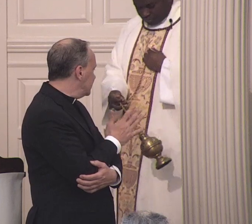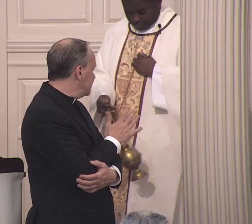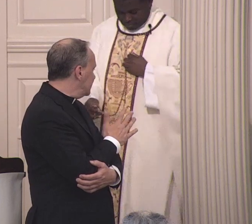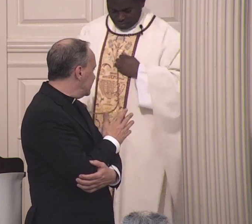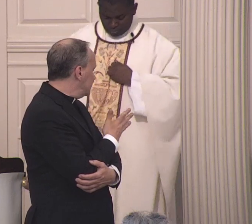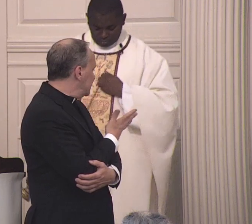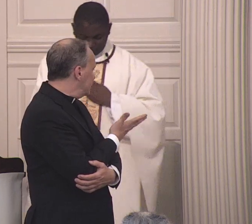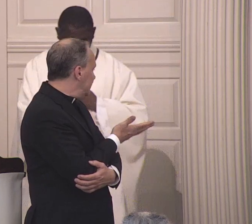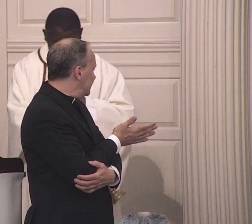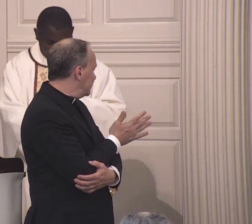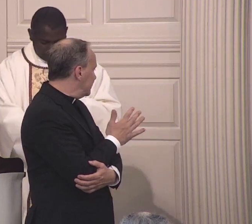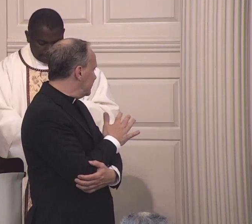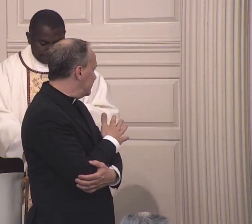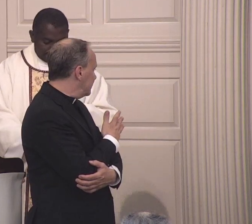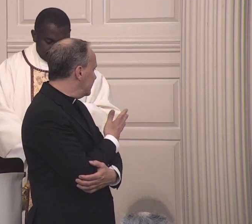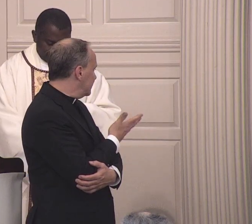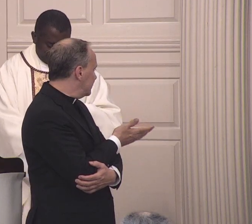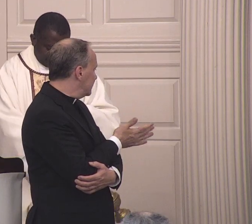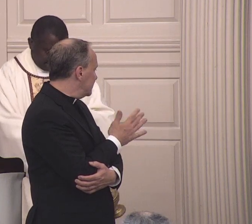Trinitas,